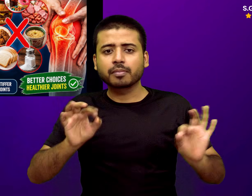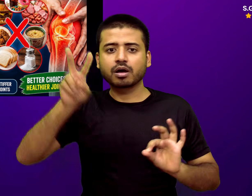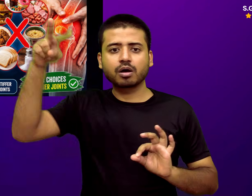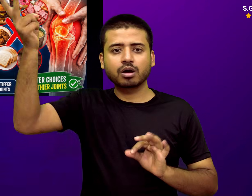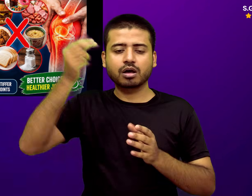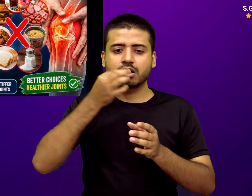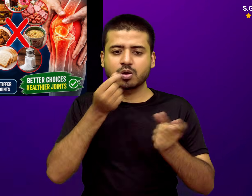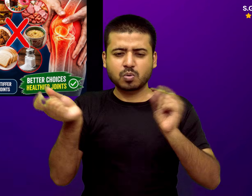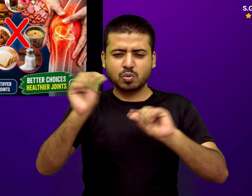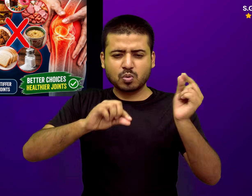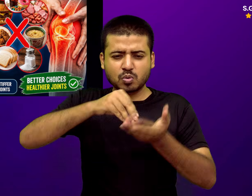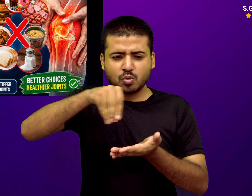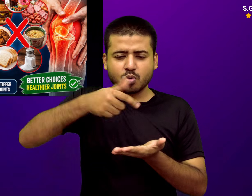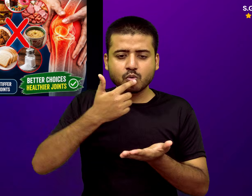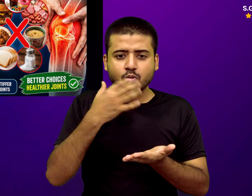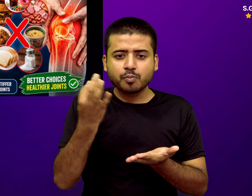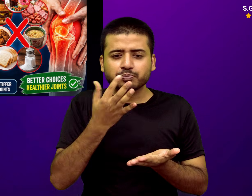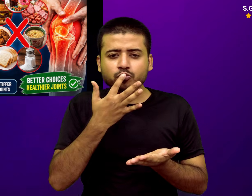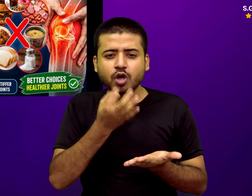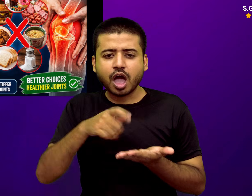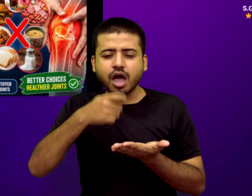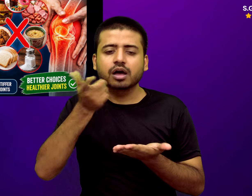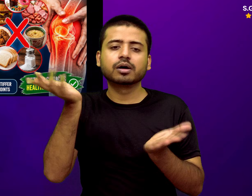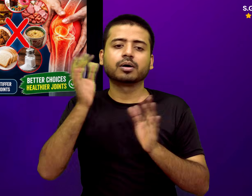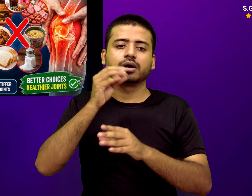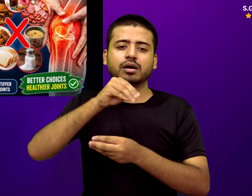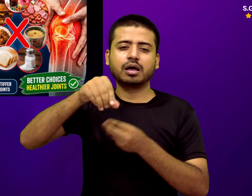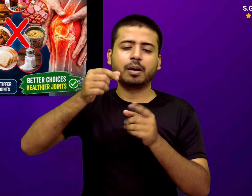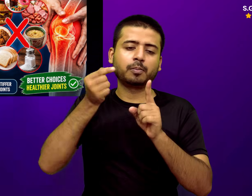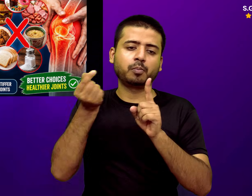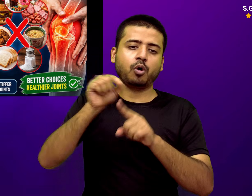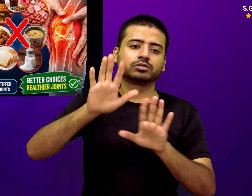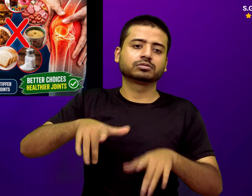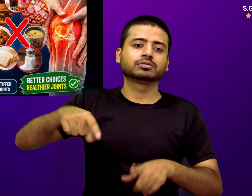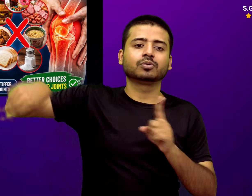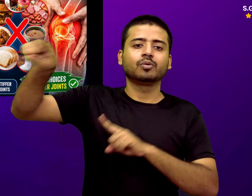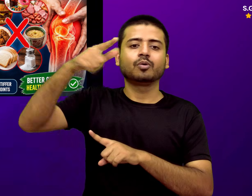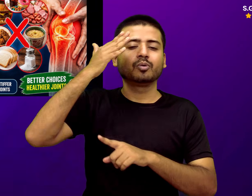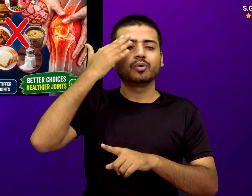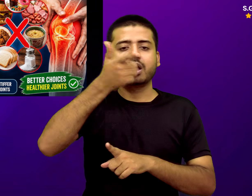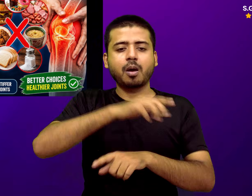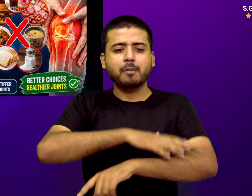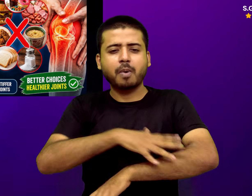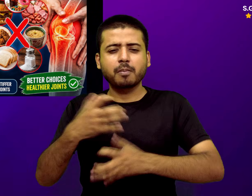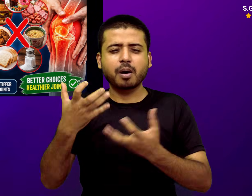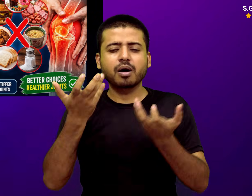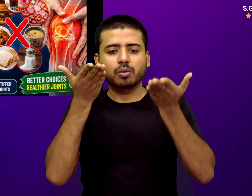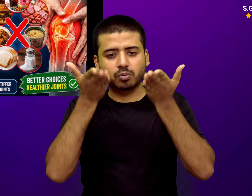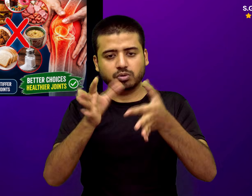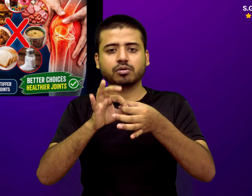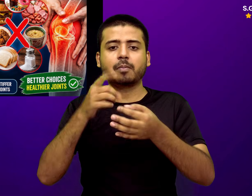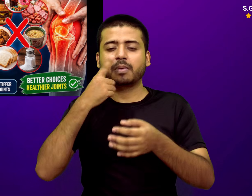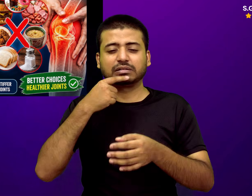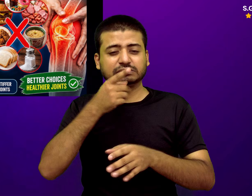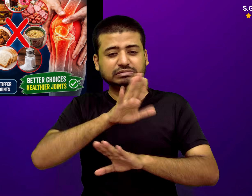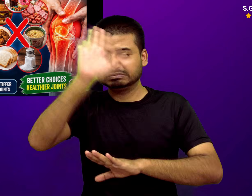stay localized. It travels systemically through your bloodstream to your joints. Worse still are trans fats, often labeled